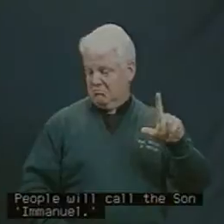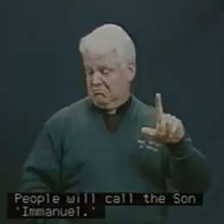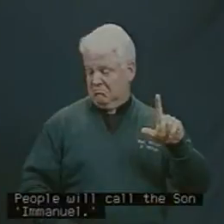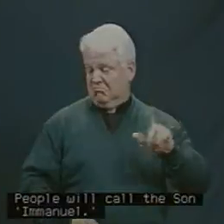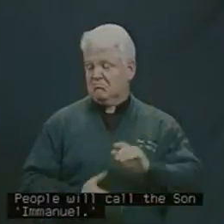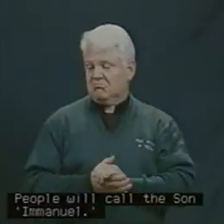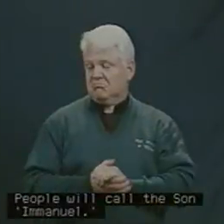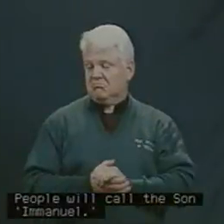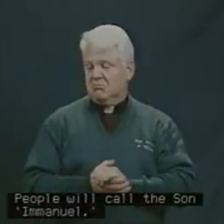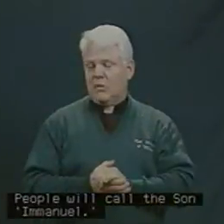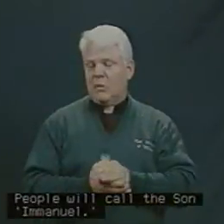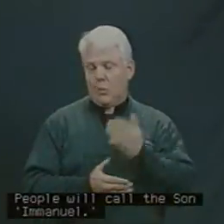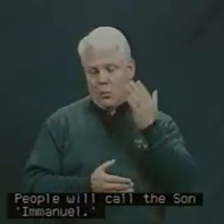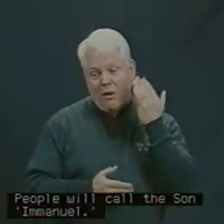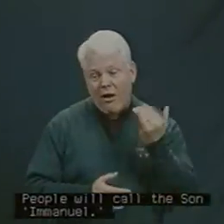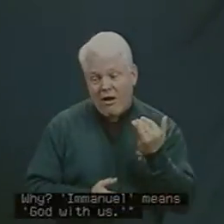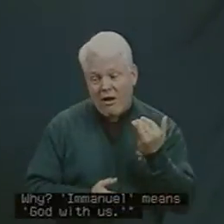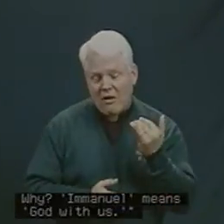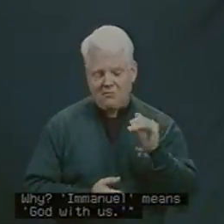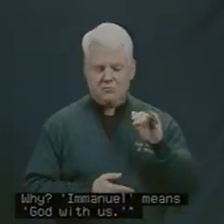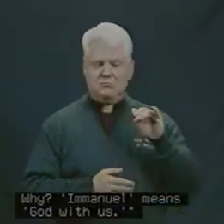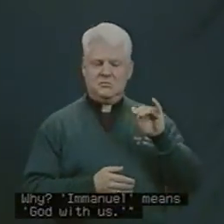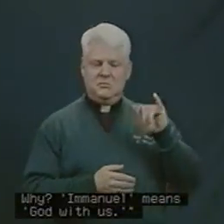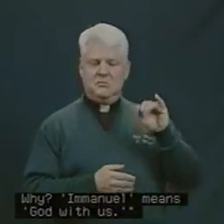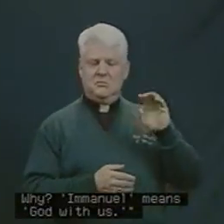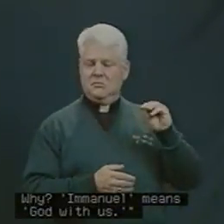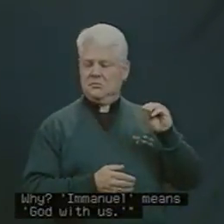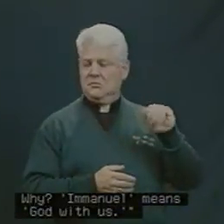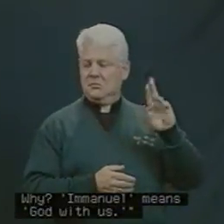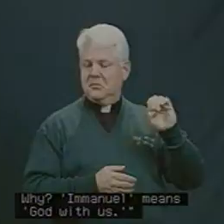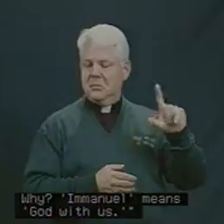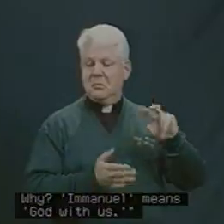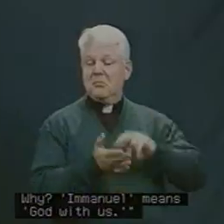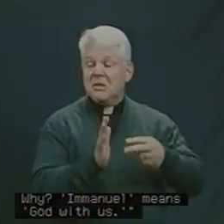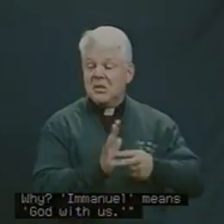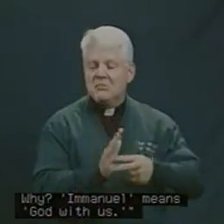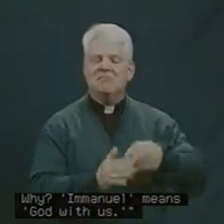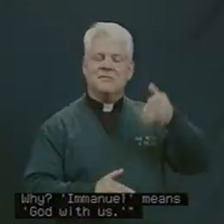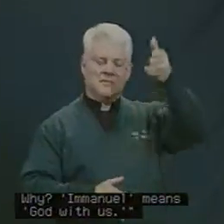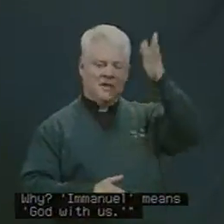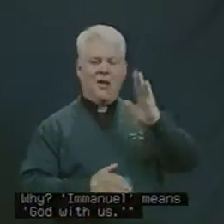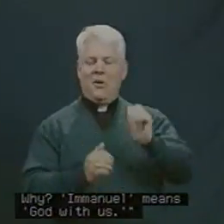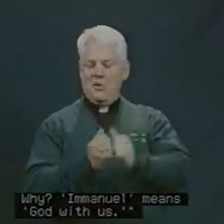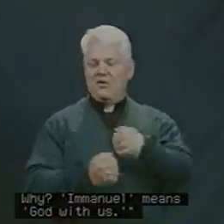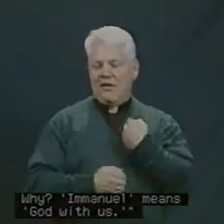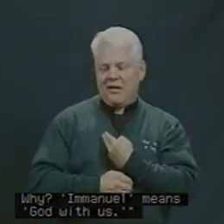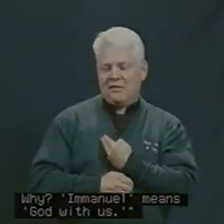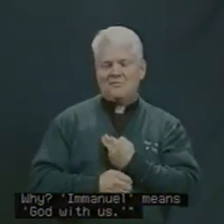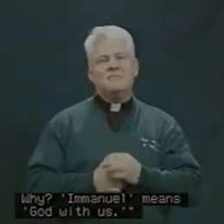People will call the Son Immanuel. Why Immanuel? Immanuel means God with us.